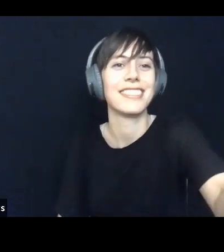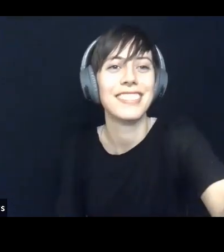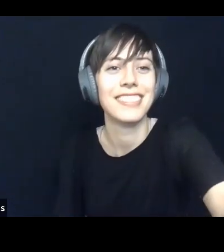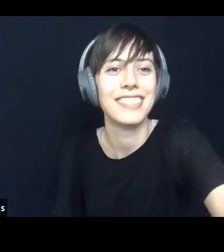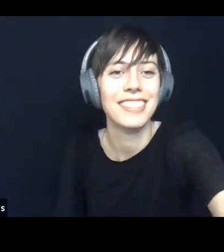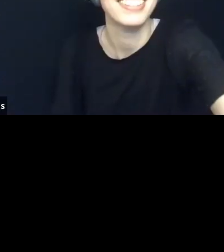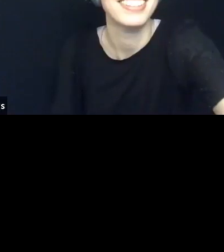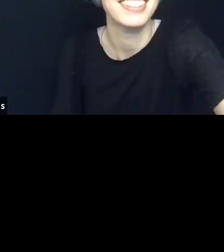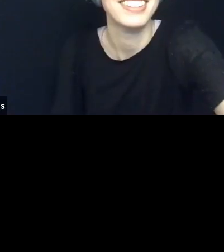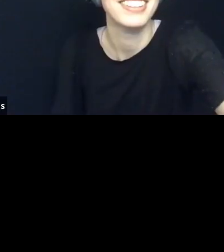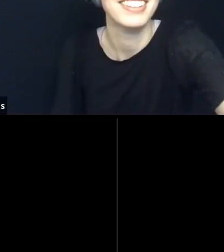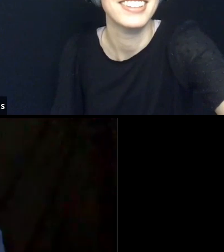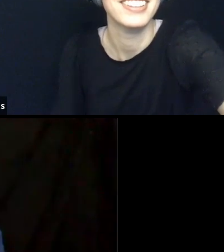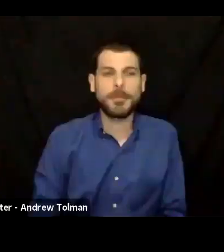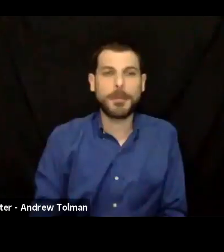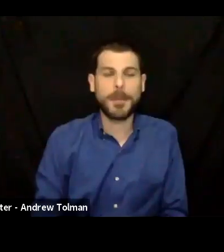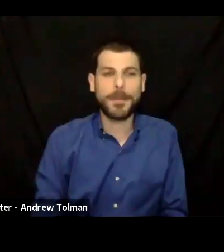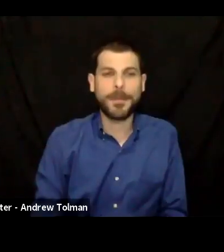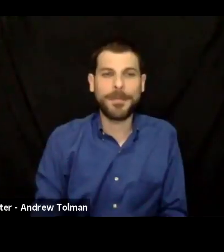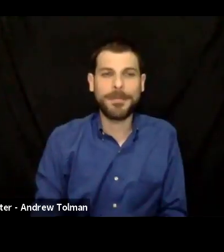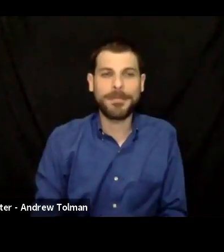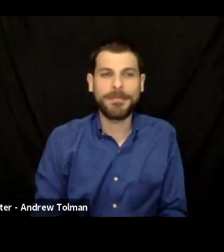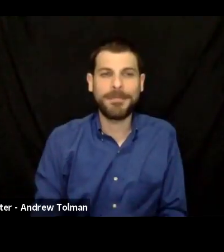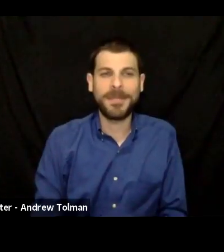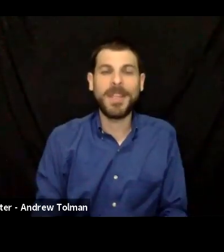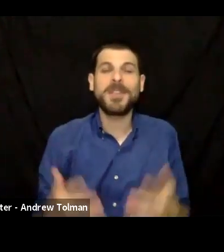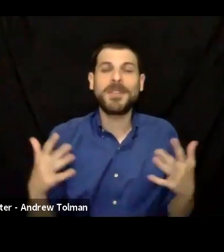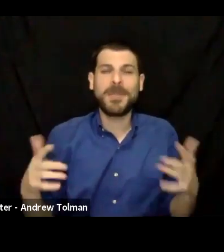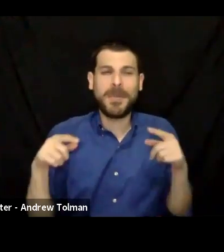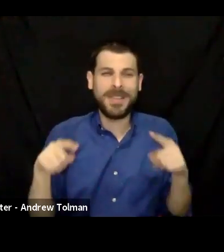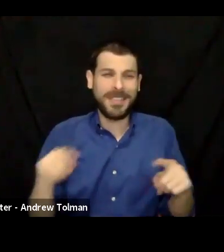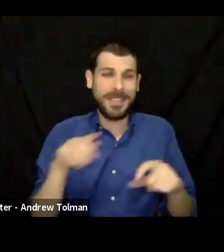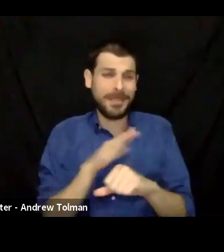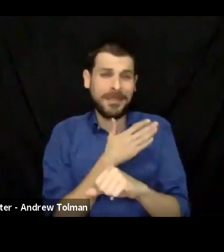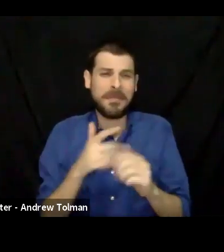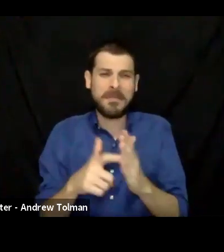So this one, a brief explanation.